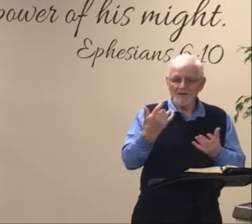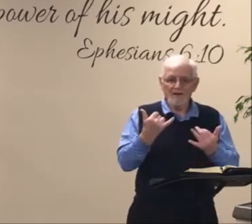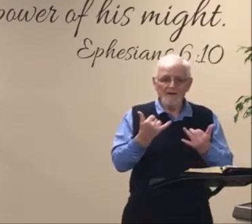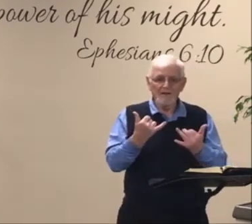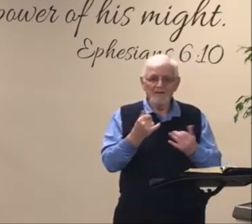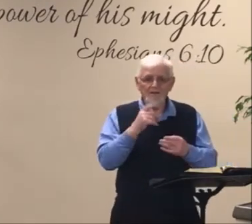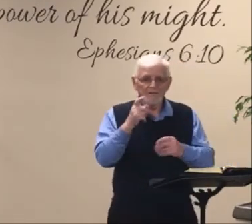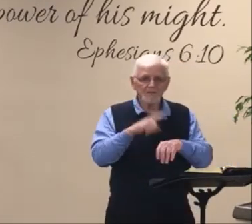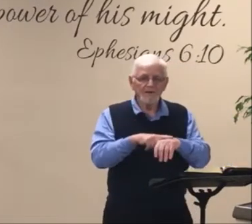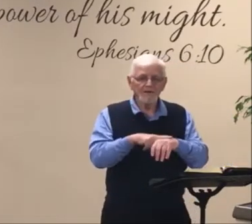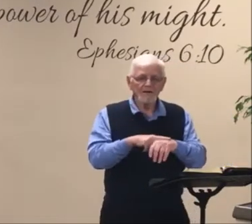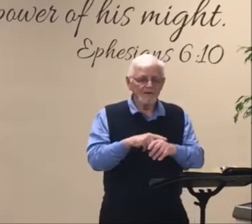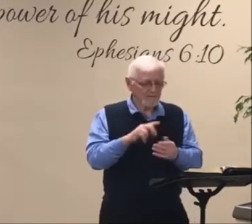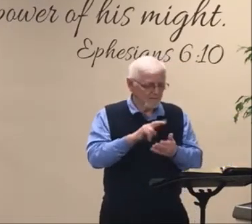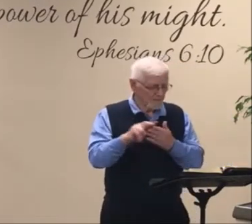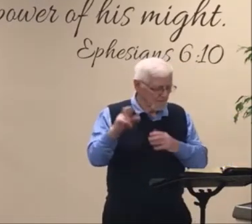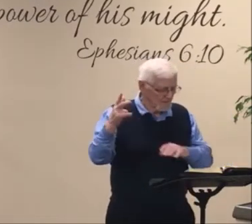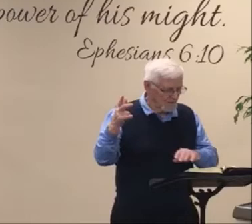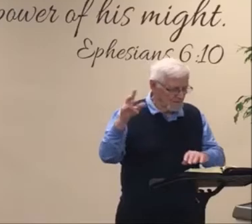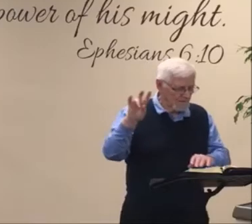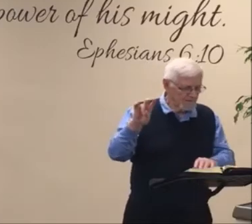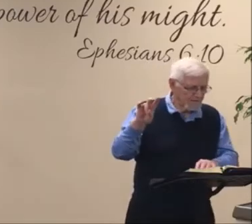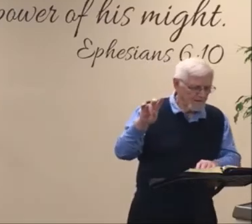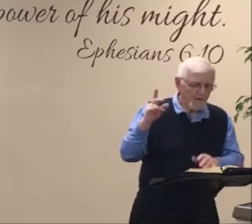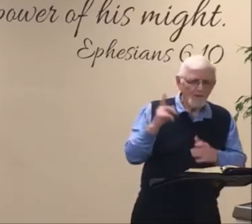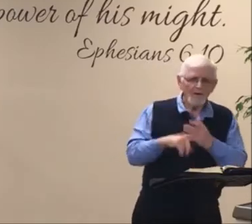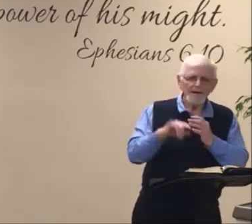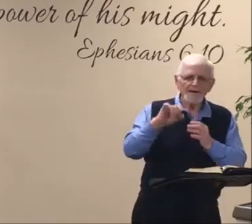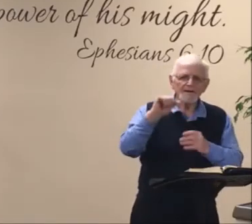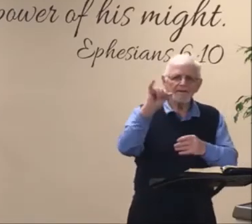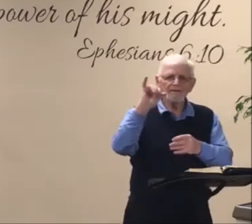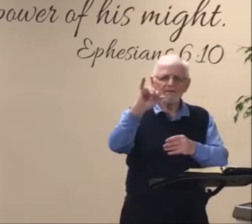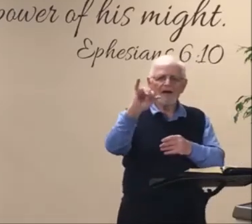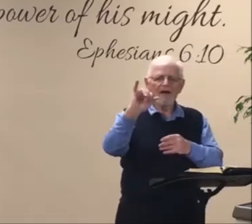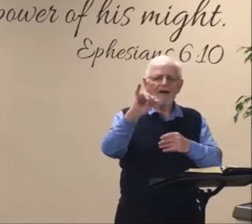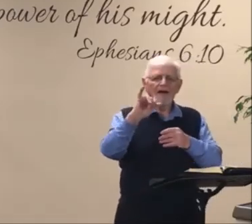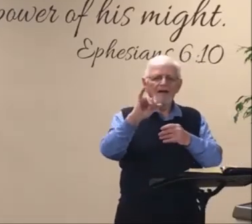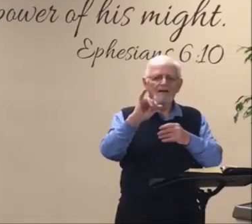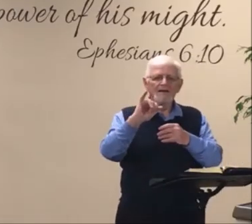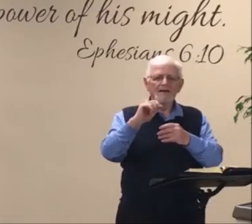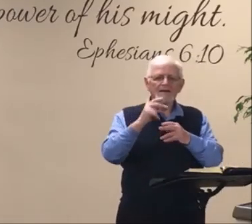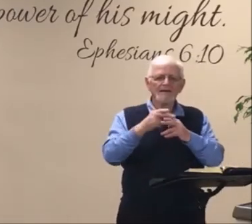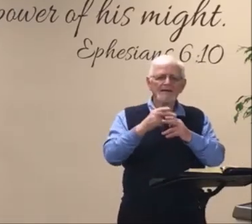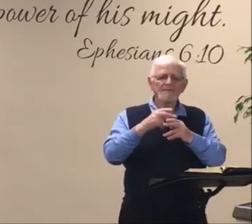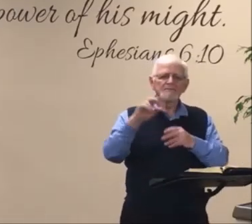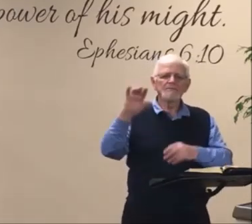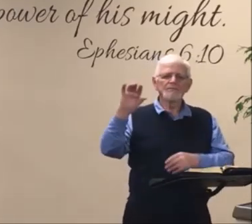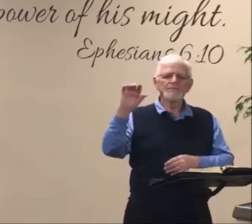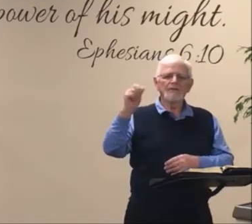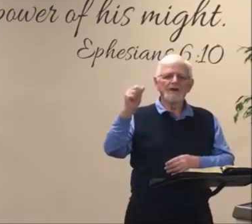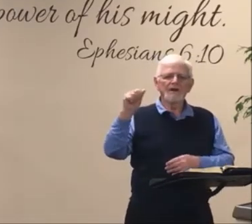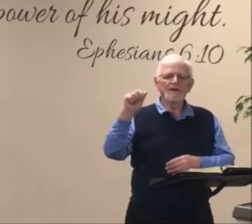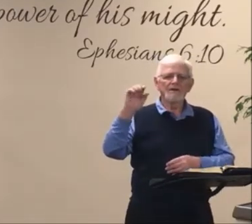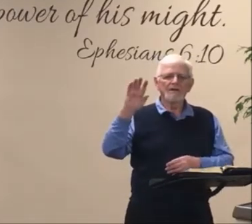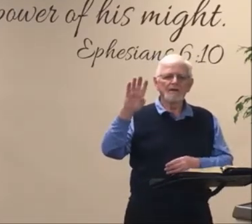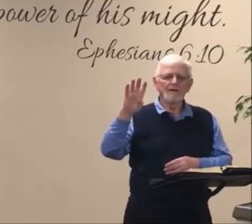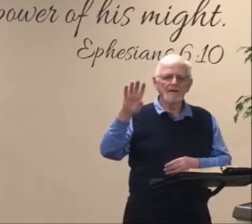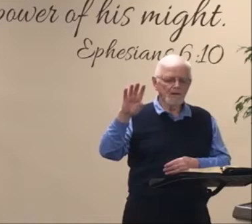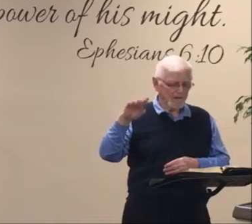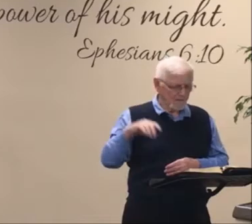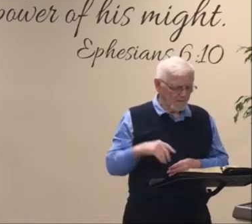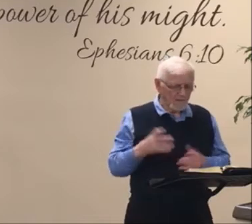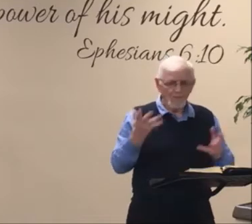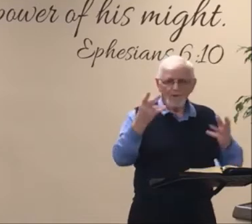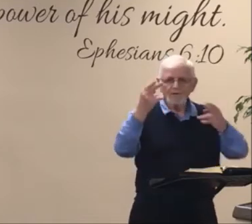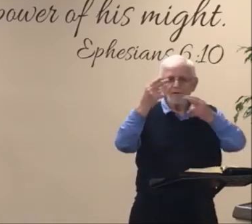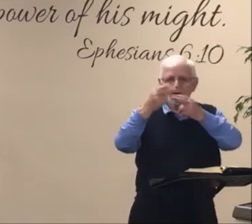time. Verse 27, he said unto him, what is thy name? And he said, Jacob. I want to ask you today, what's